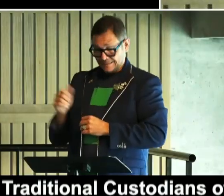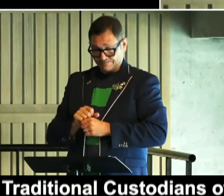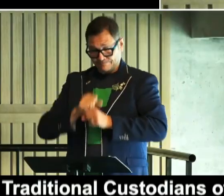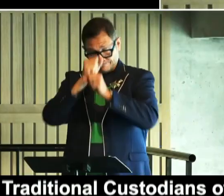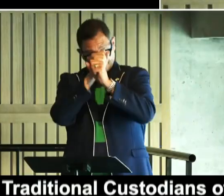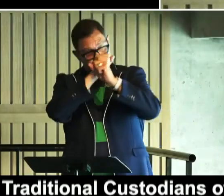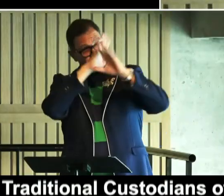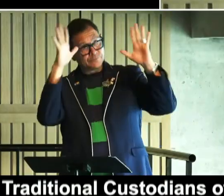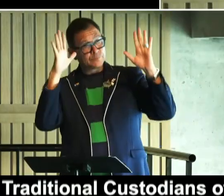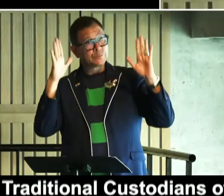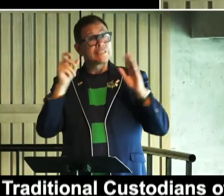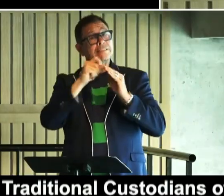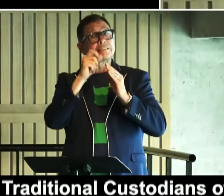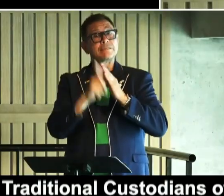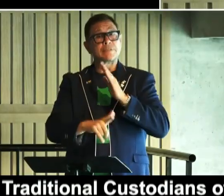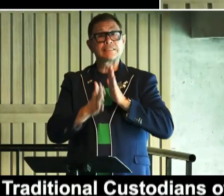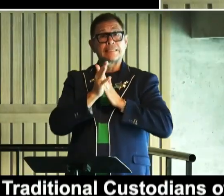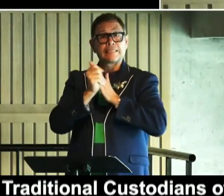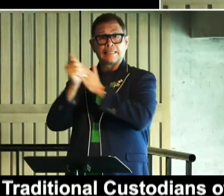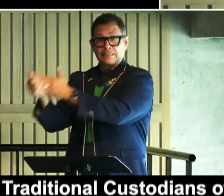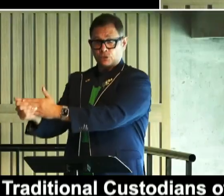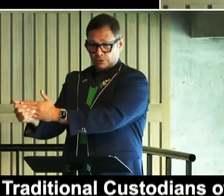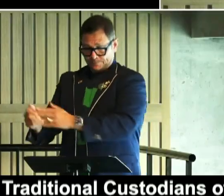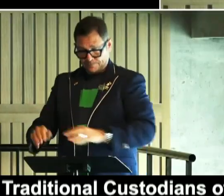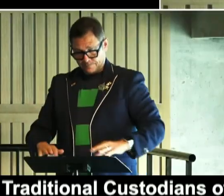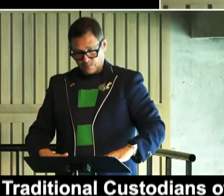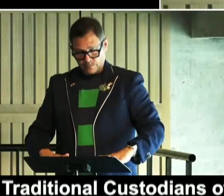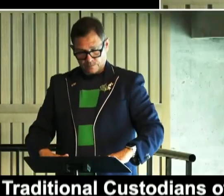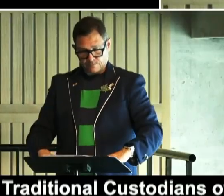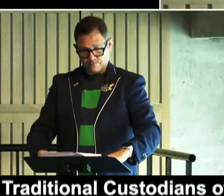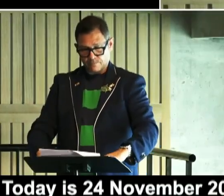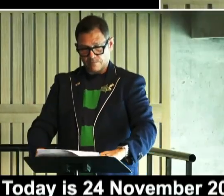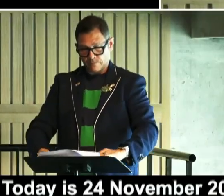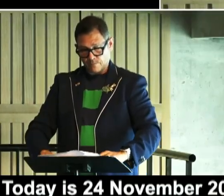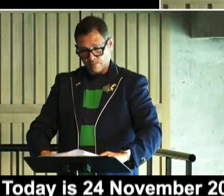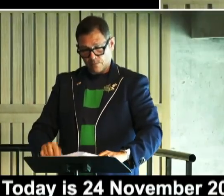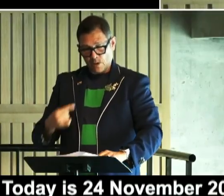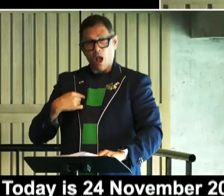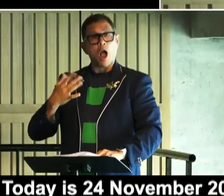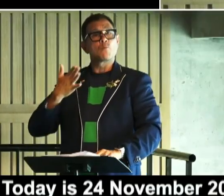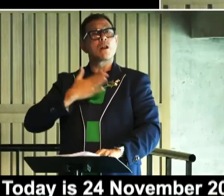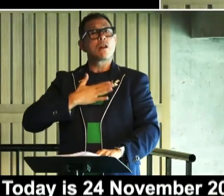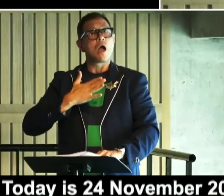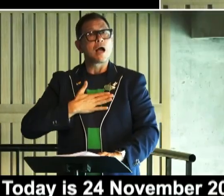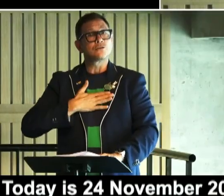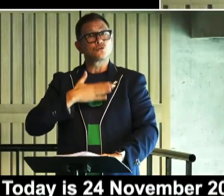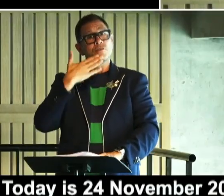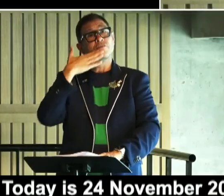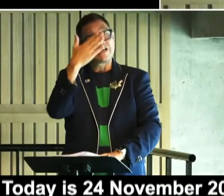Access, ideas and insight, delving into disability leadership.